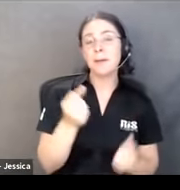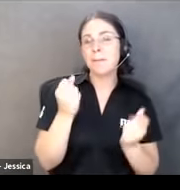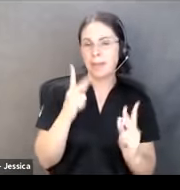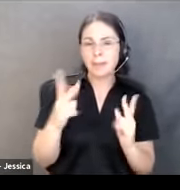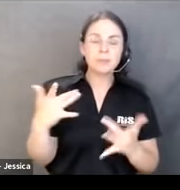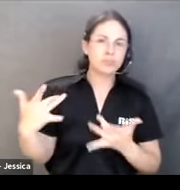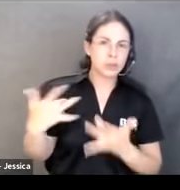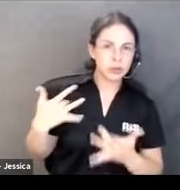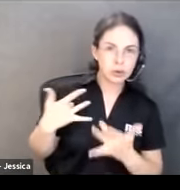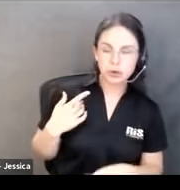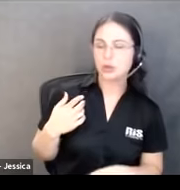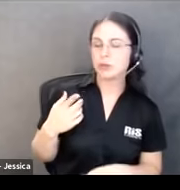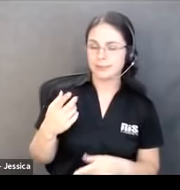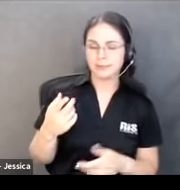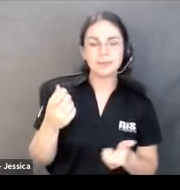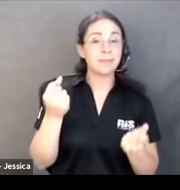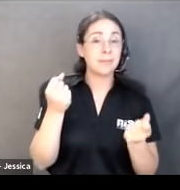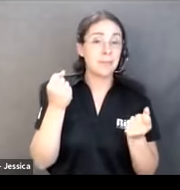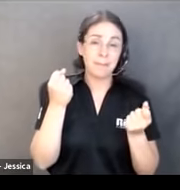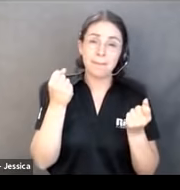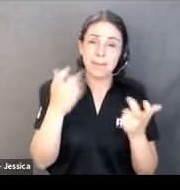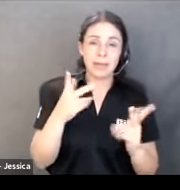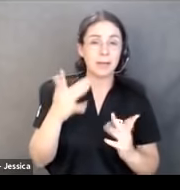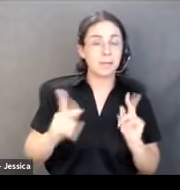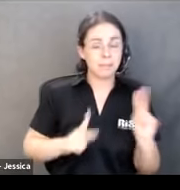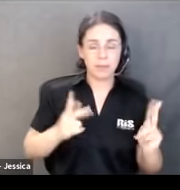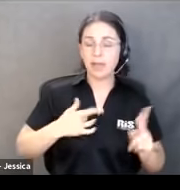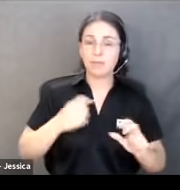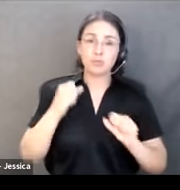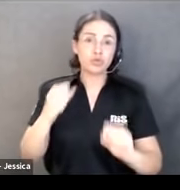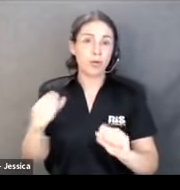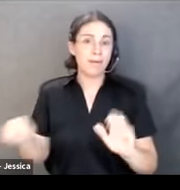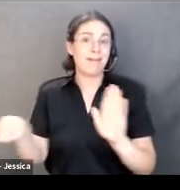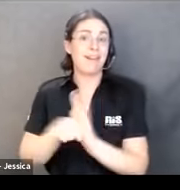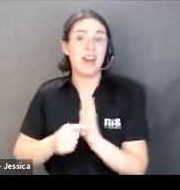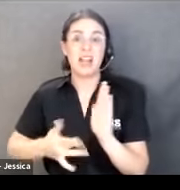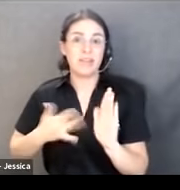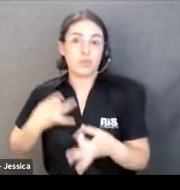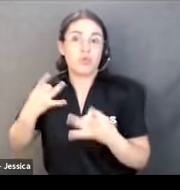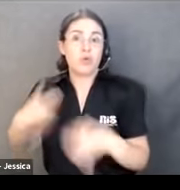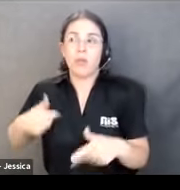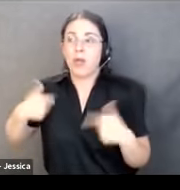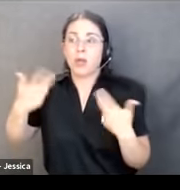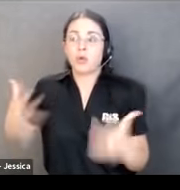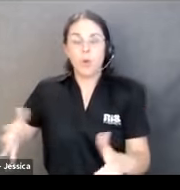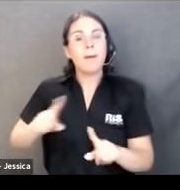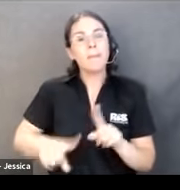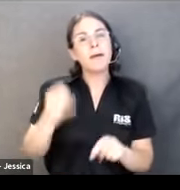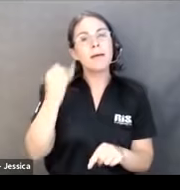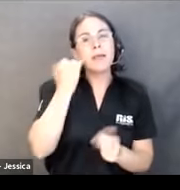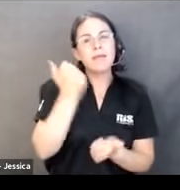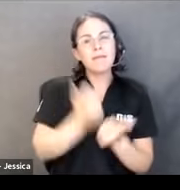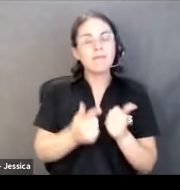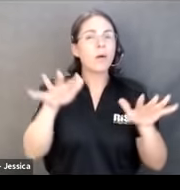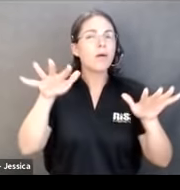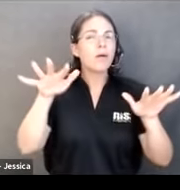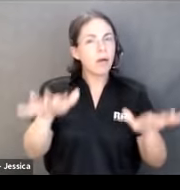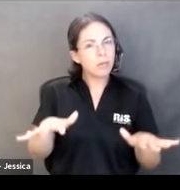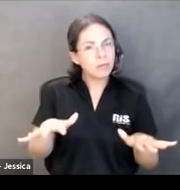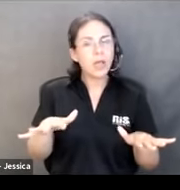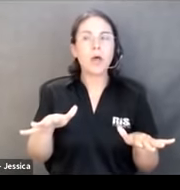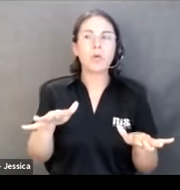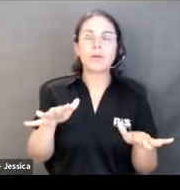have strong feelings in the negative about this. But I think if we just, I think everybody calms down and understands that this